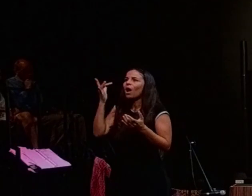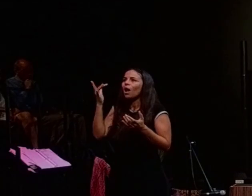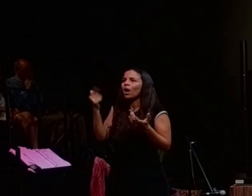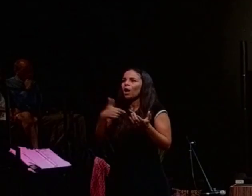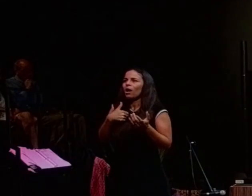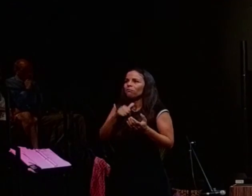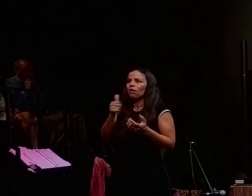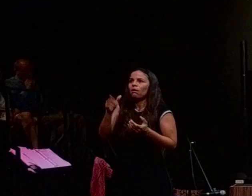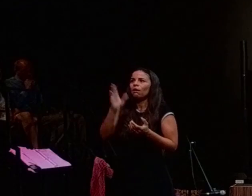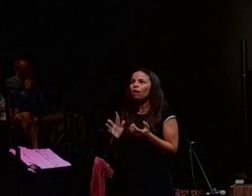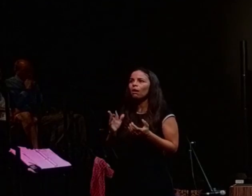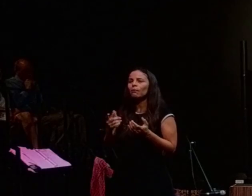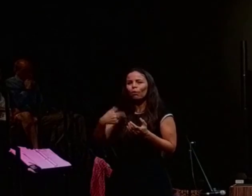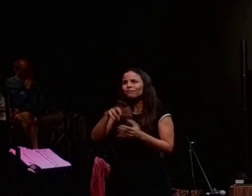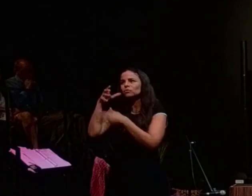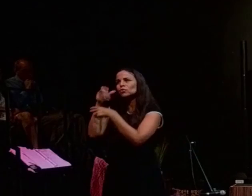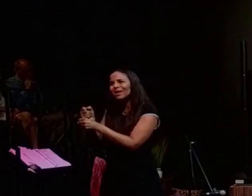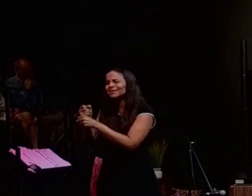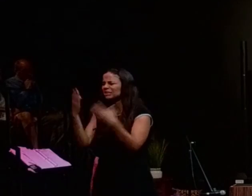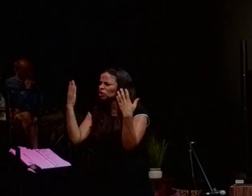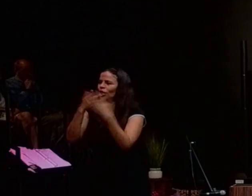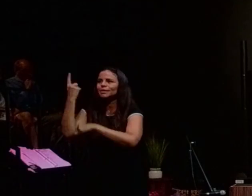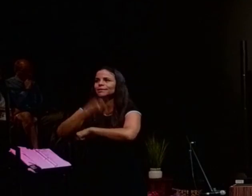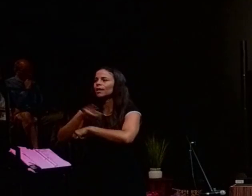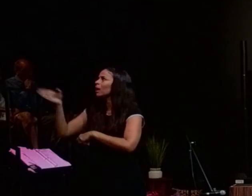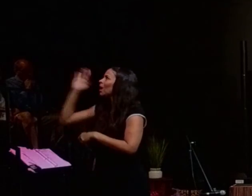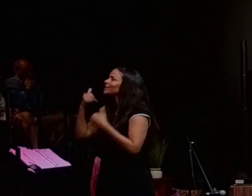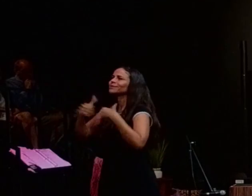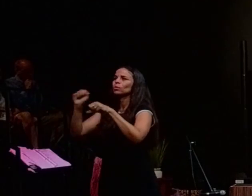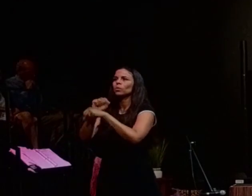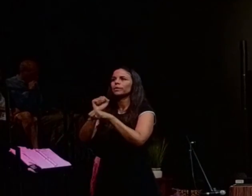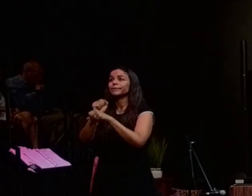trust that even in the darkest days, God is still working. Amen? Amen. All right, let's pray.